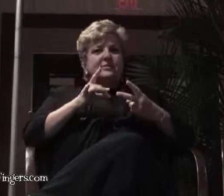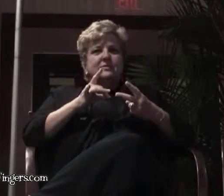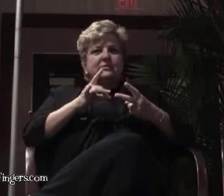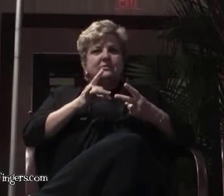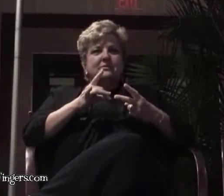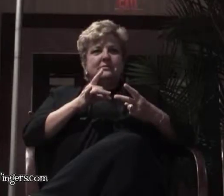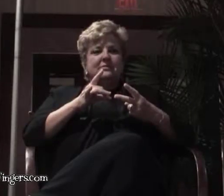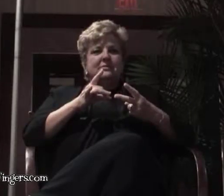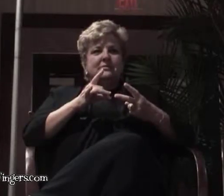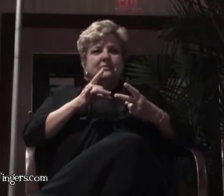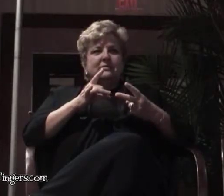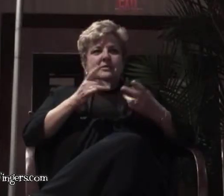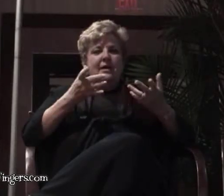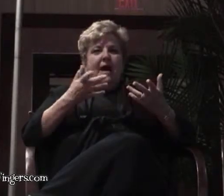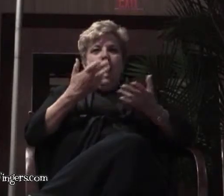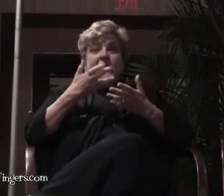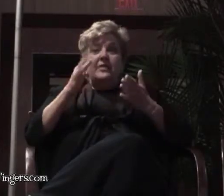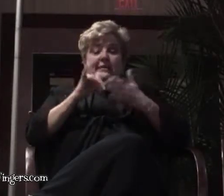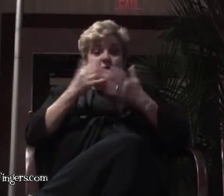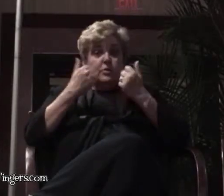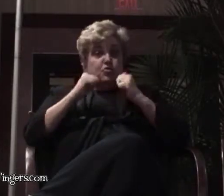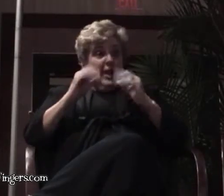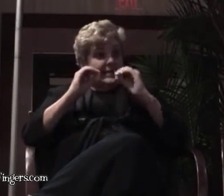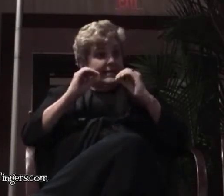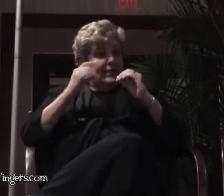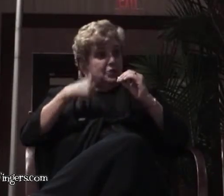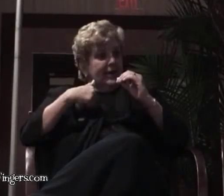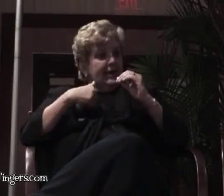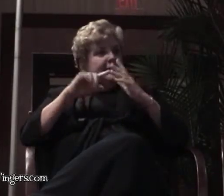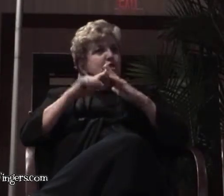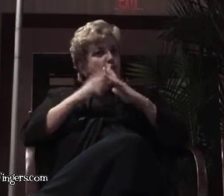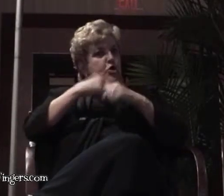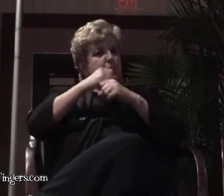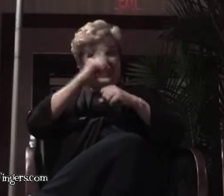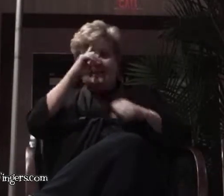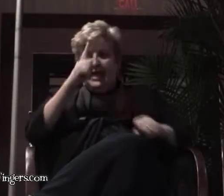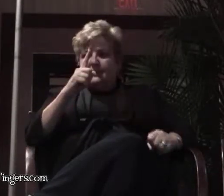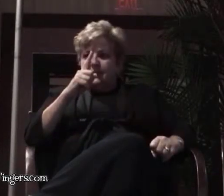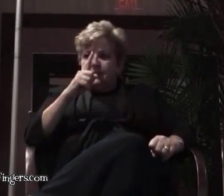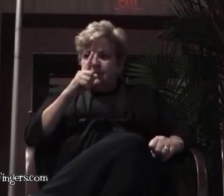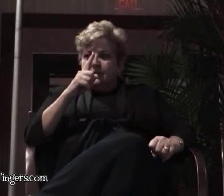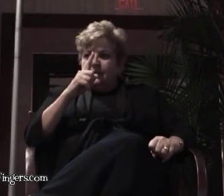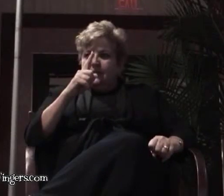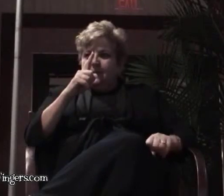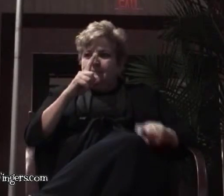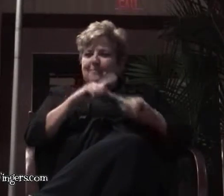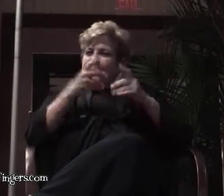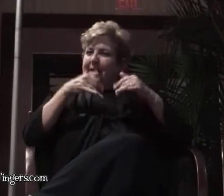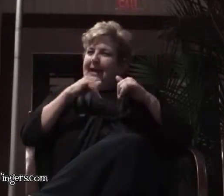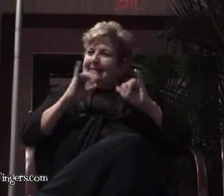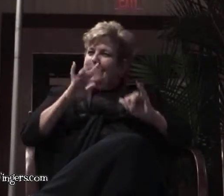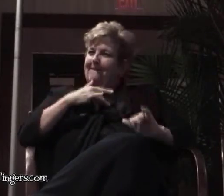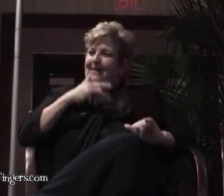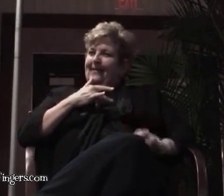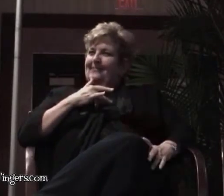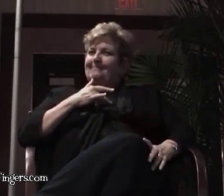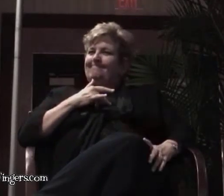And the things they were trying to teach me in that treatment there started to make sense. But I always still felt like I was different. It wasn't until you people came in